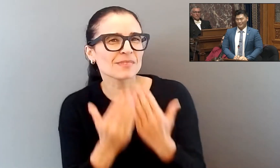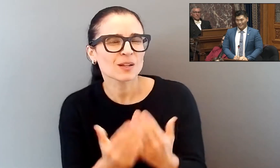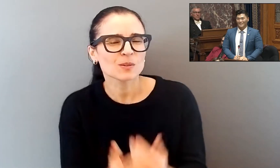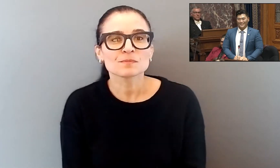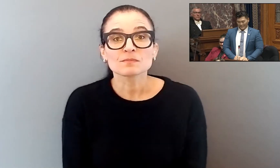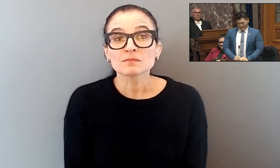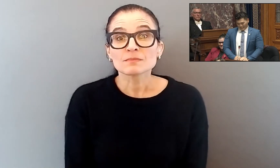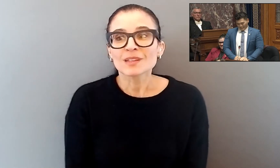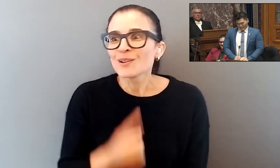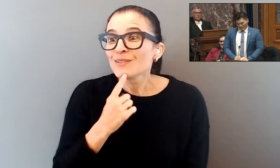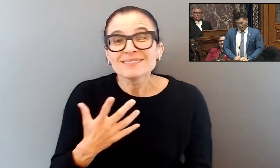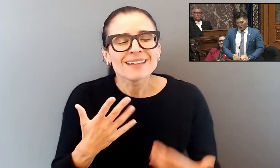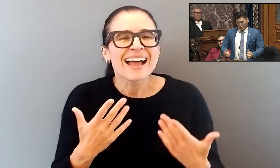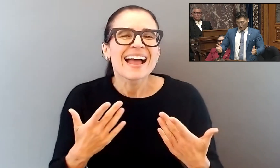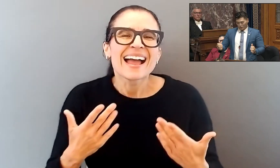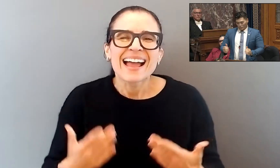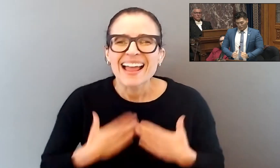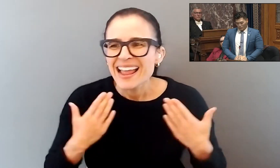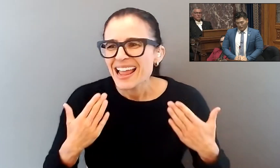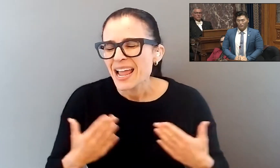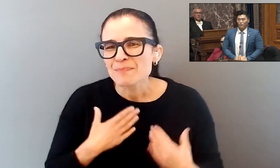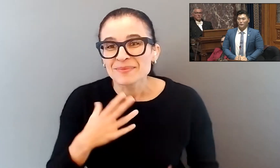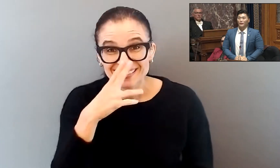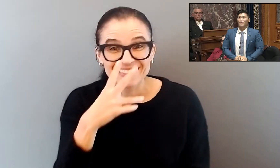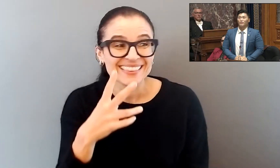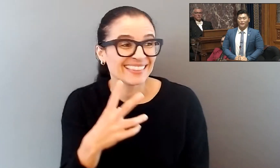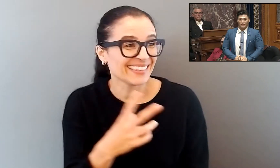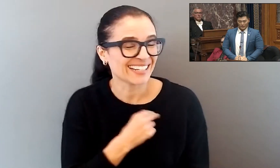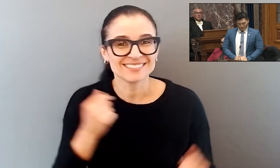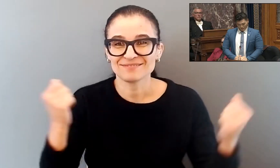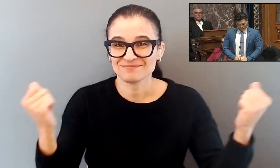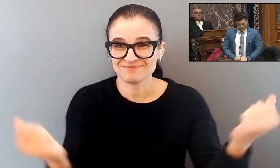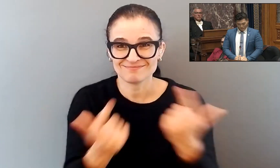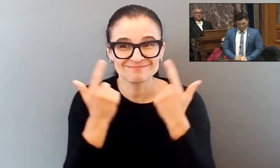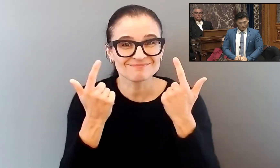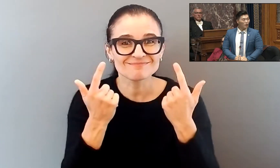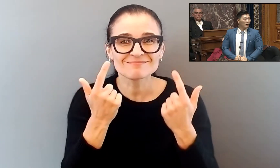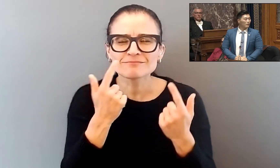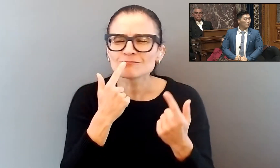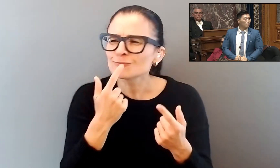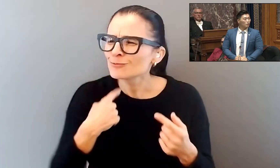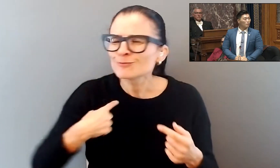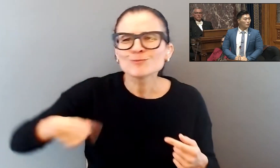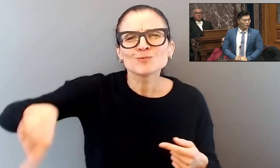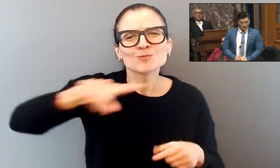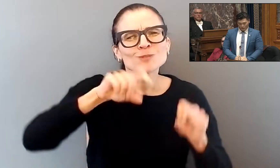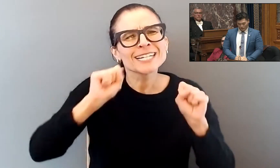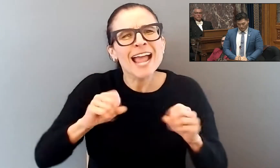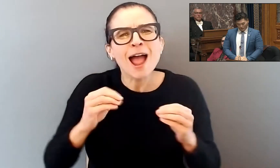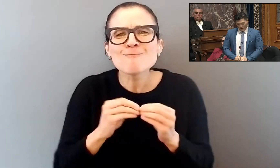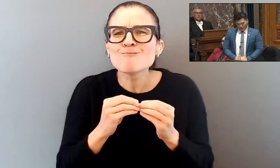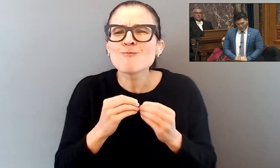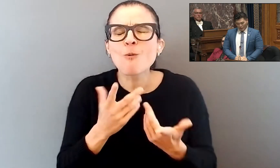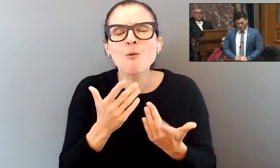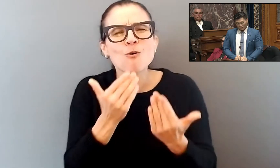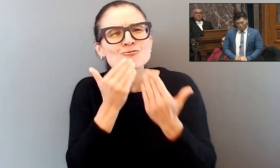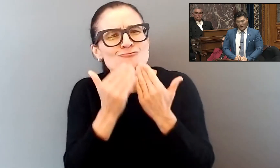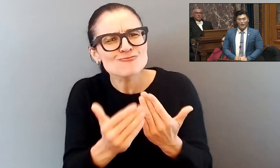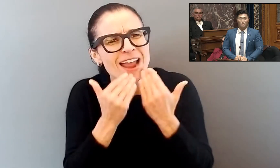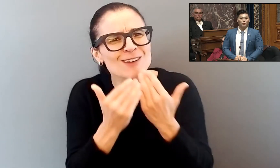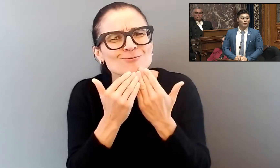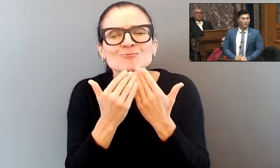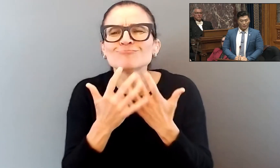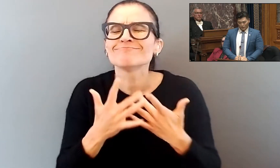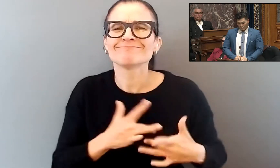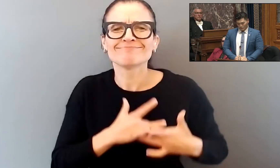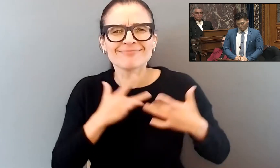everyone. We can all use more gratitude and love these days. So on October 13th, Canadians will